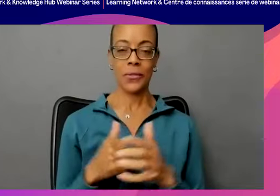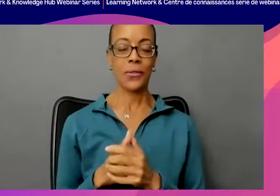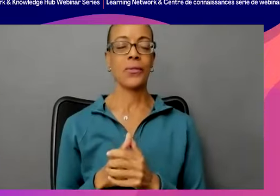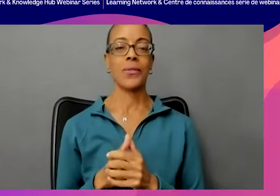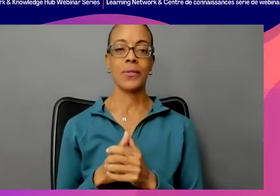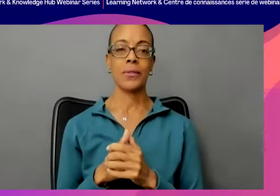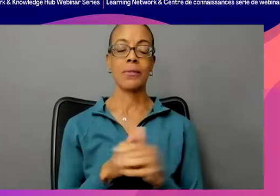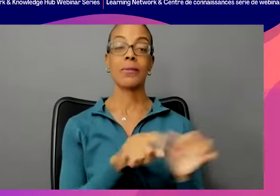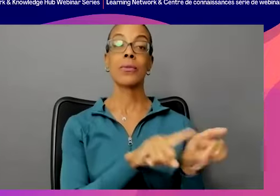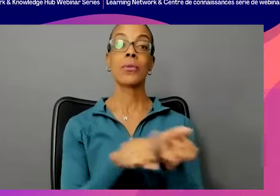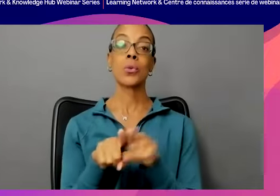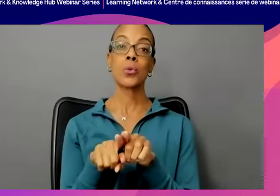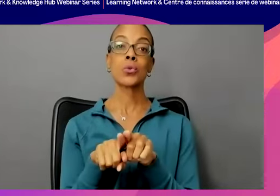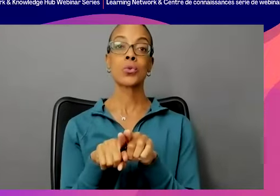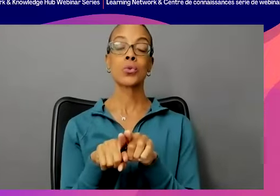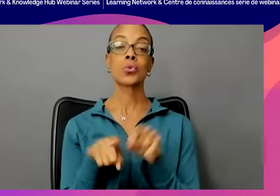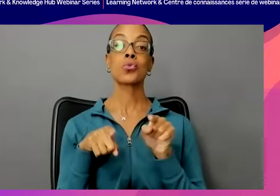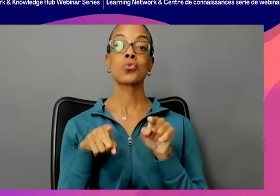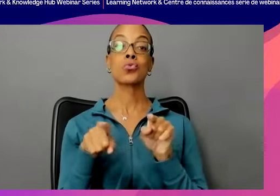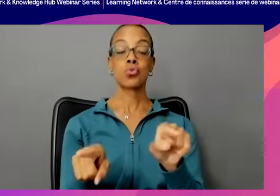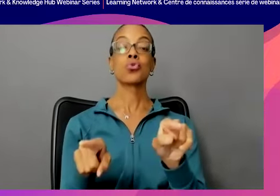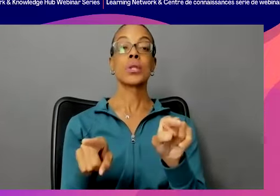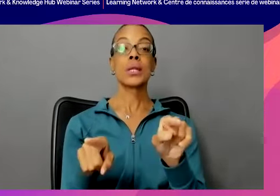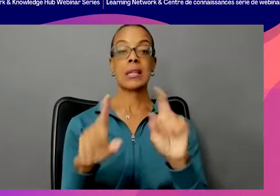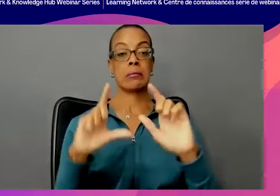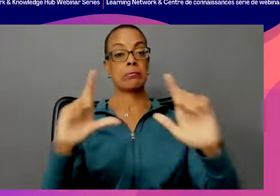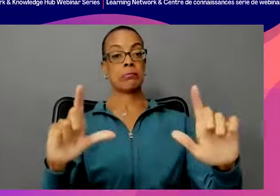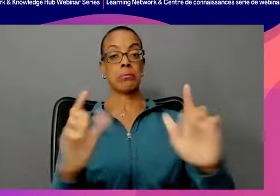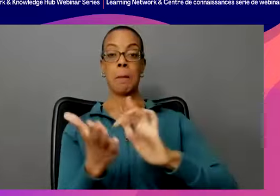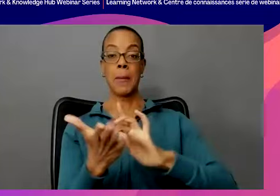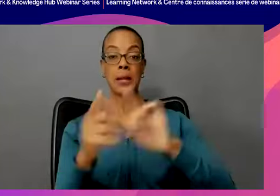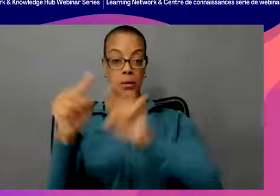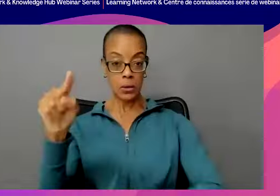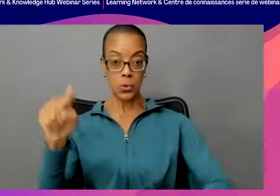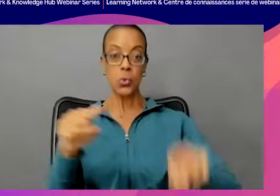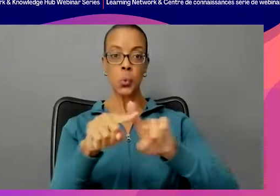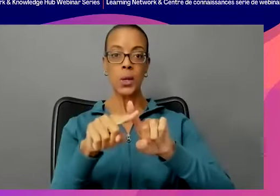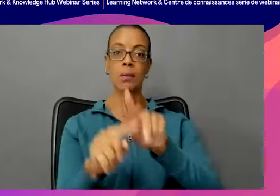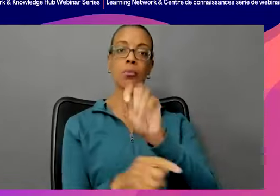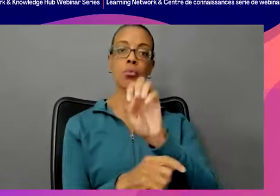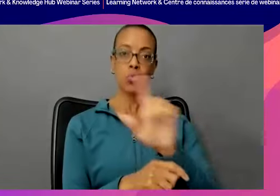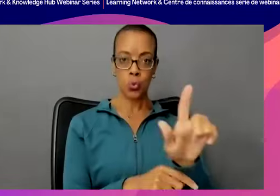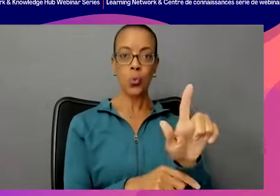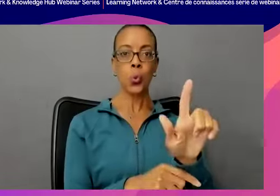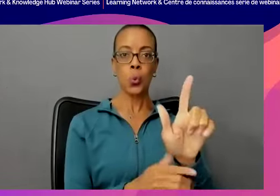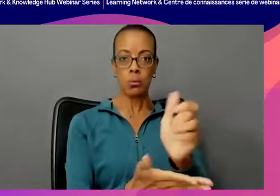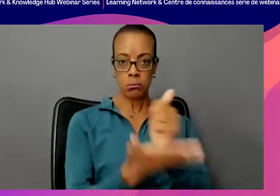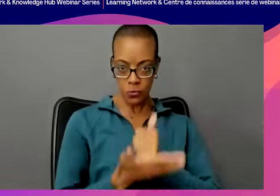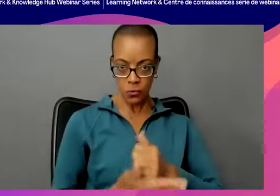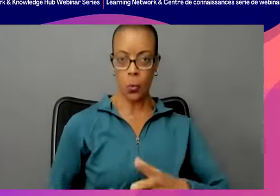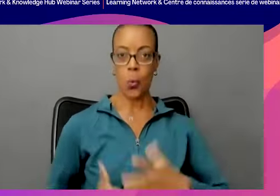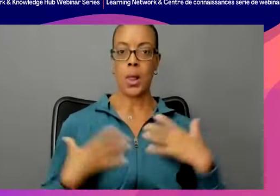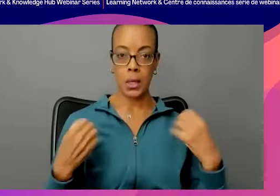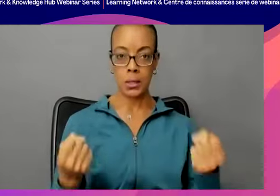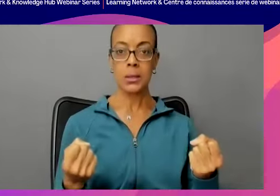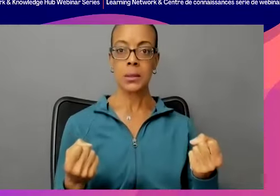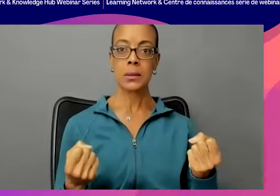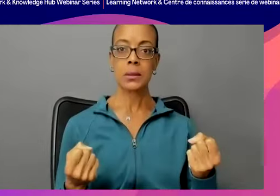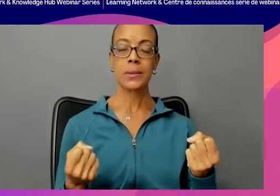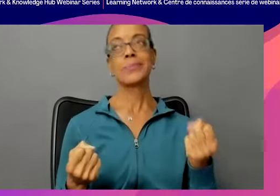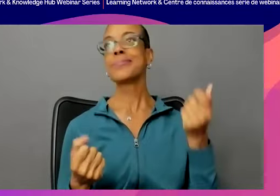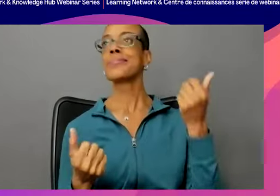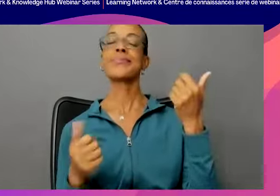when we're looking at the medicine wheel as a wellness tool is just picture a